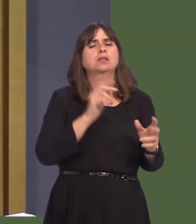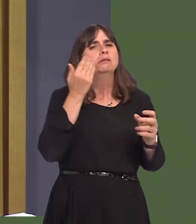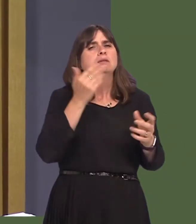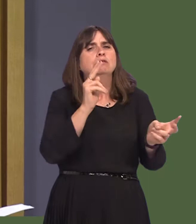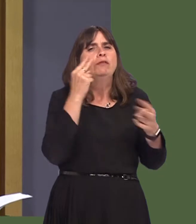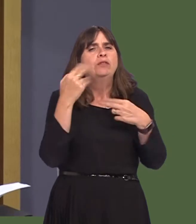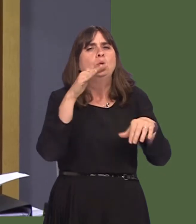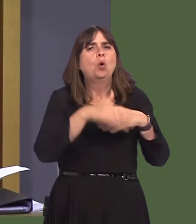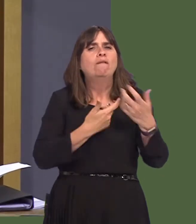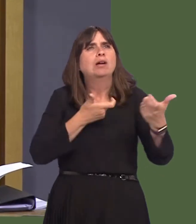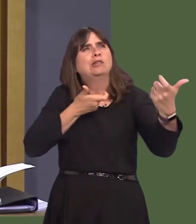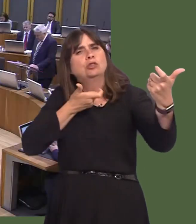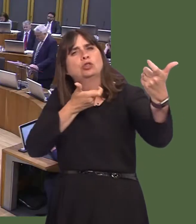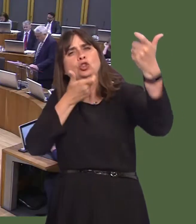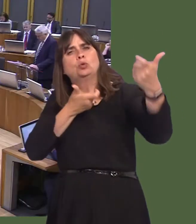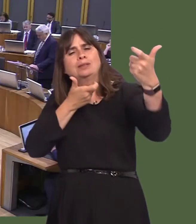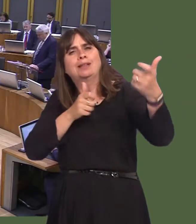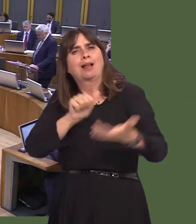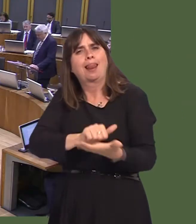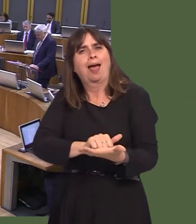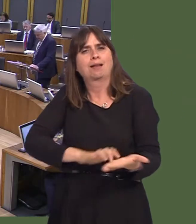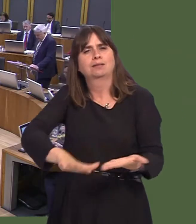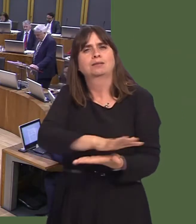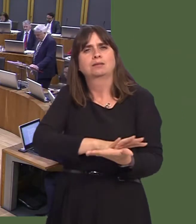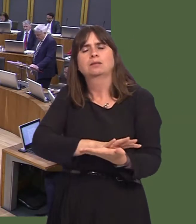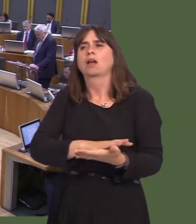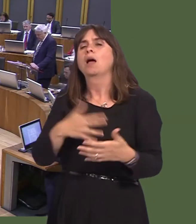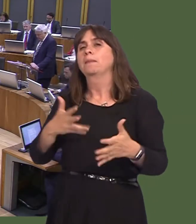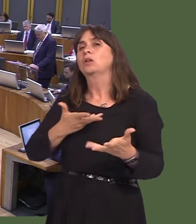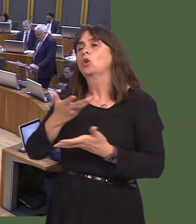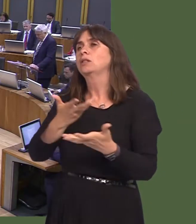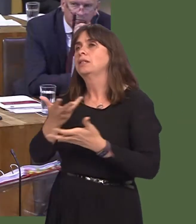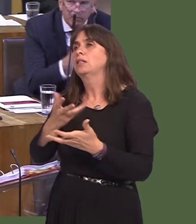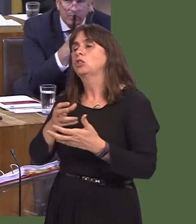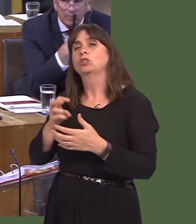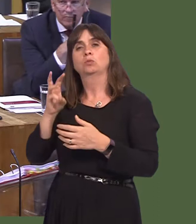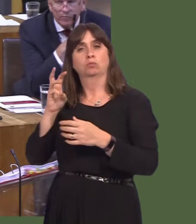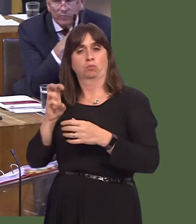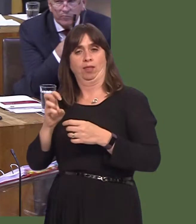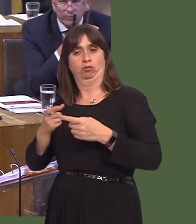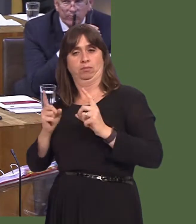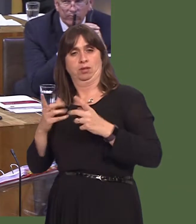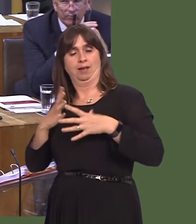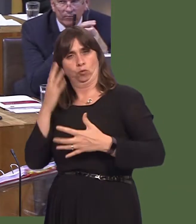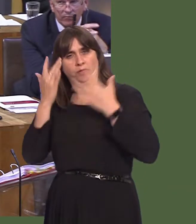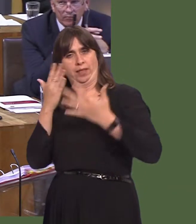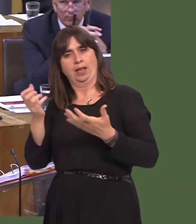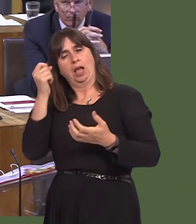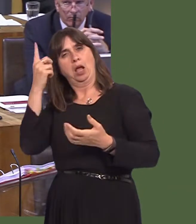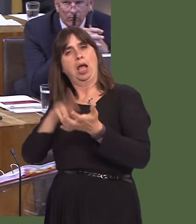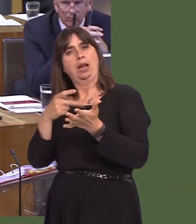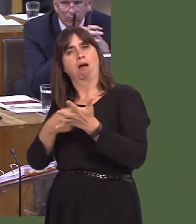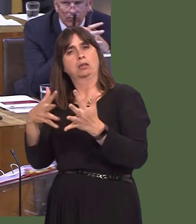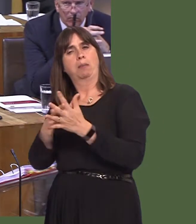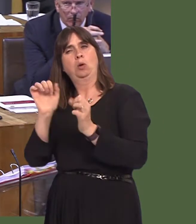I can say to the member that NRW is still considering the responses from the consultation, and Welsh ministers will need to fully consider any proposals that